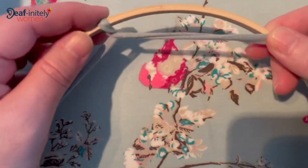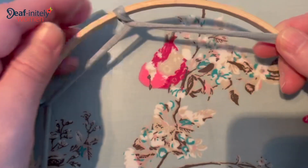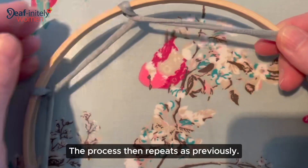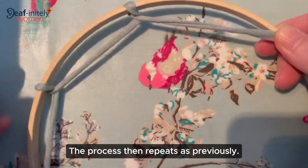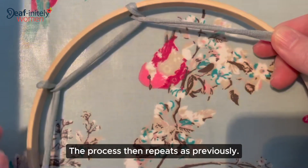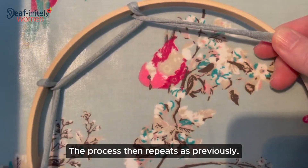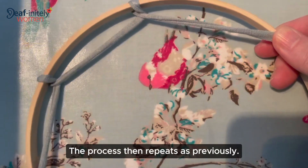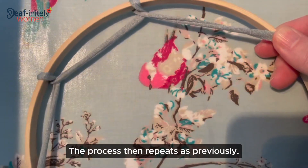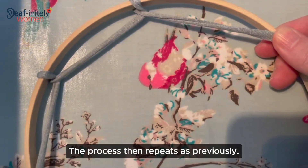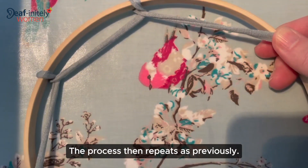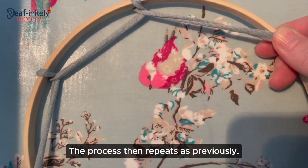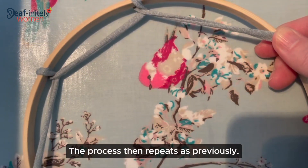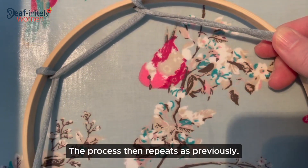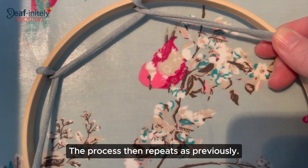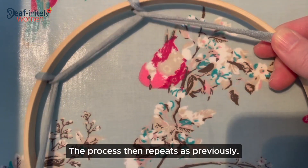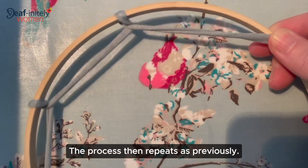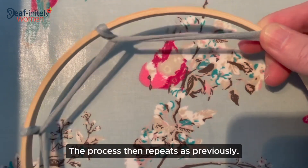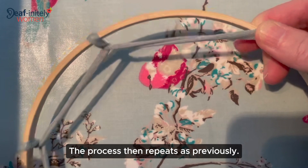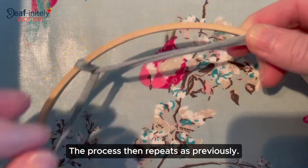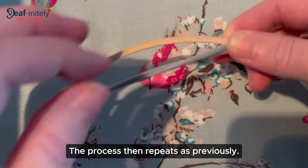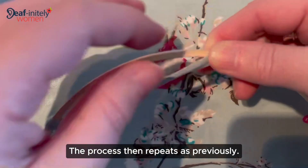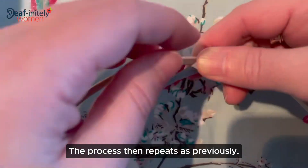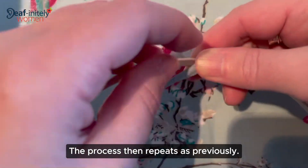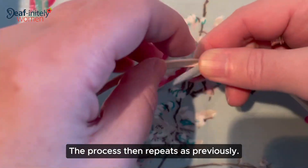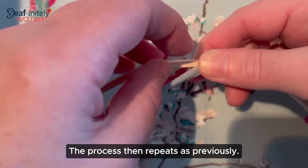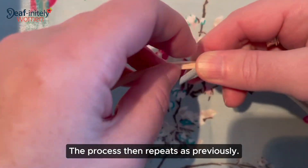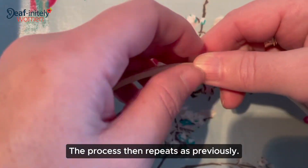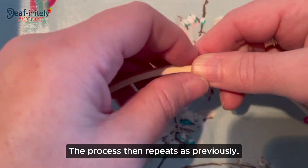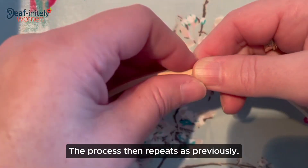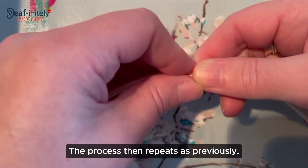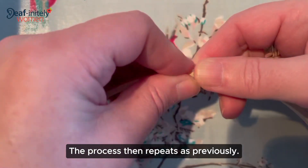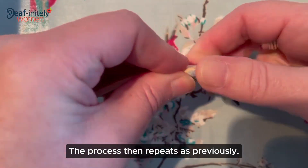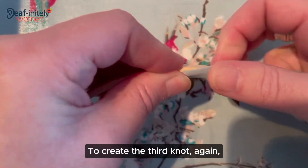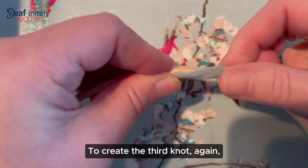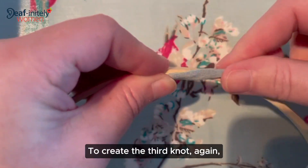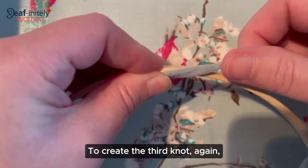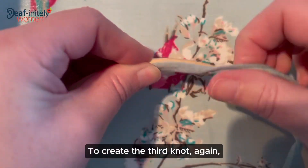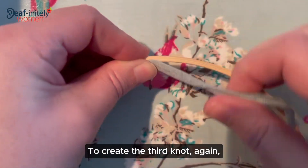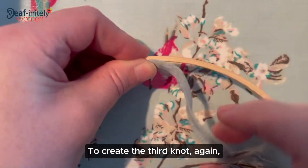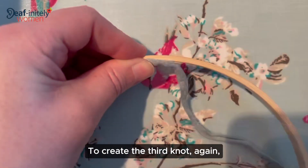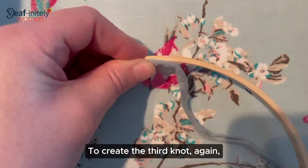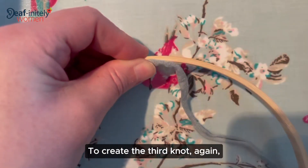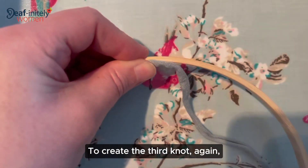The process then repeats as previously to create the 3rd knot.